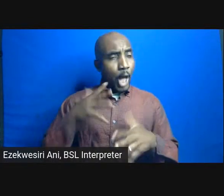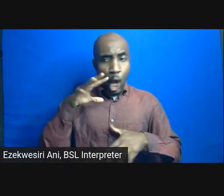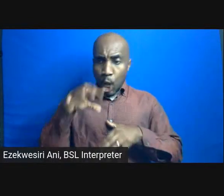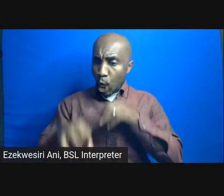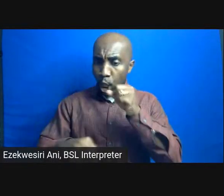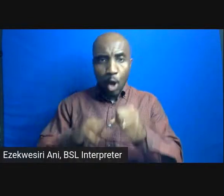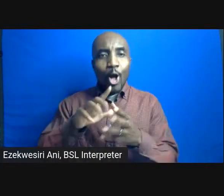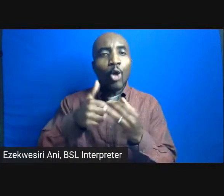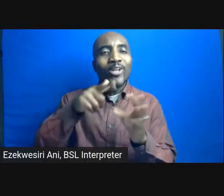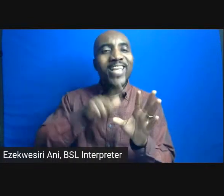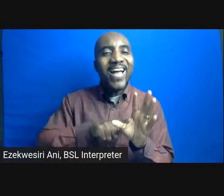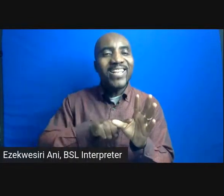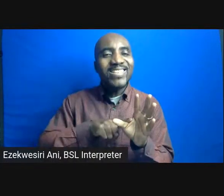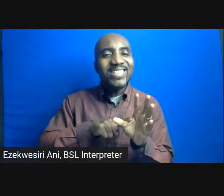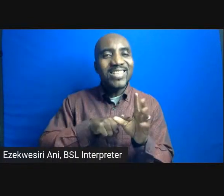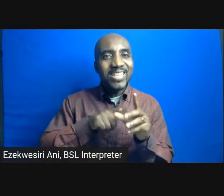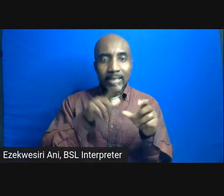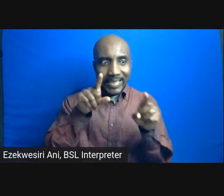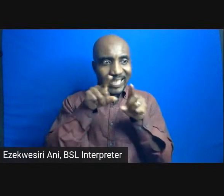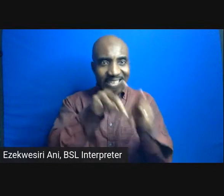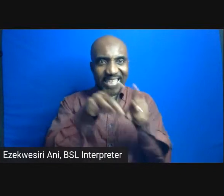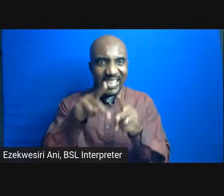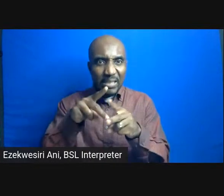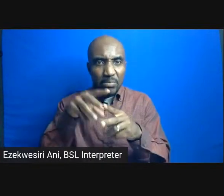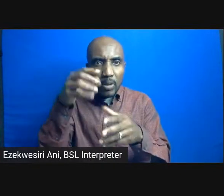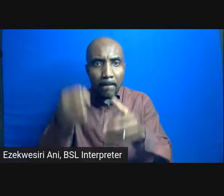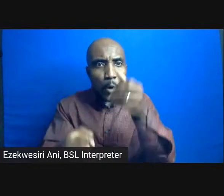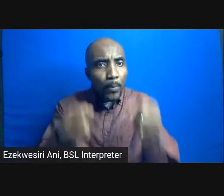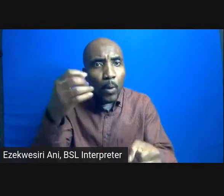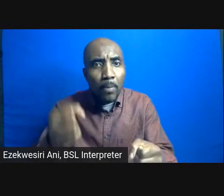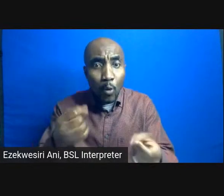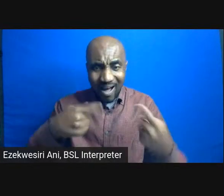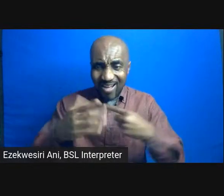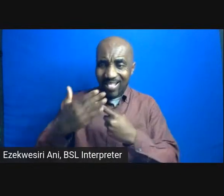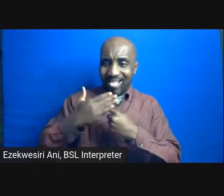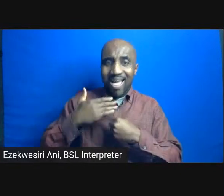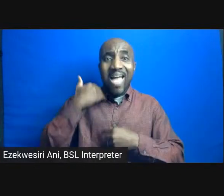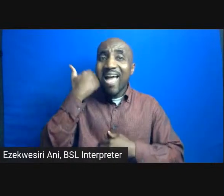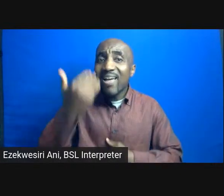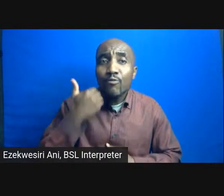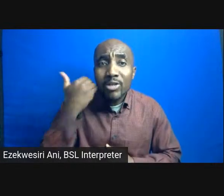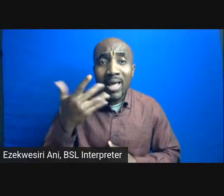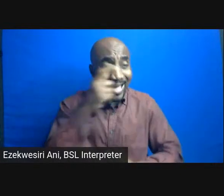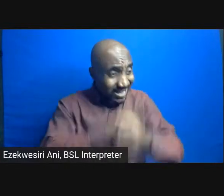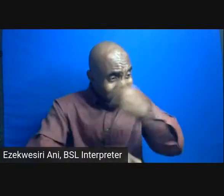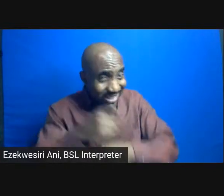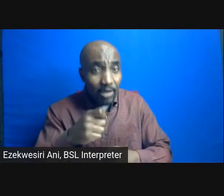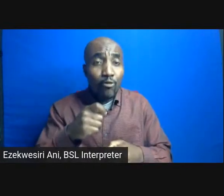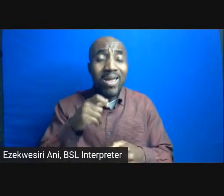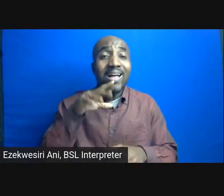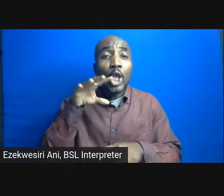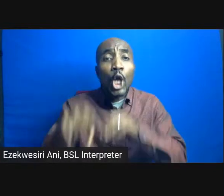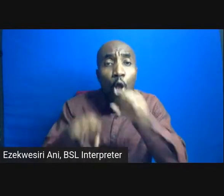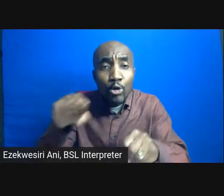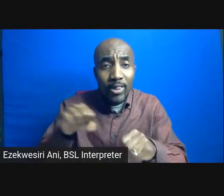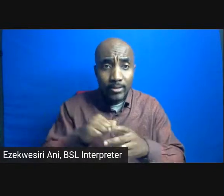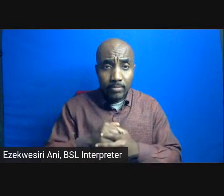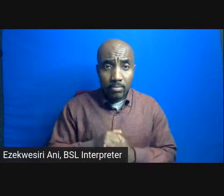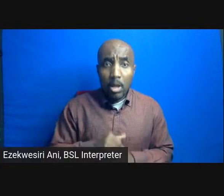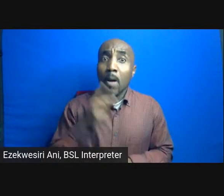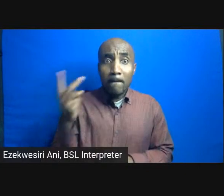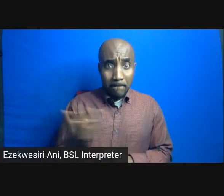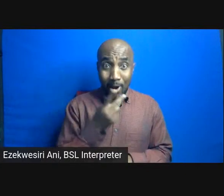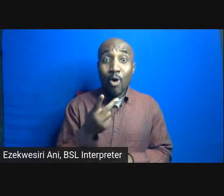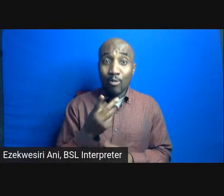all the time and every day. Slavery as well as colonialism, are both